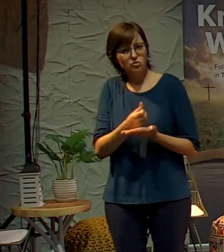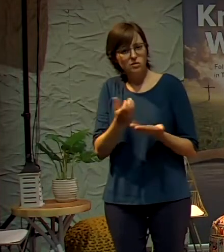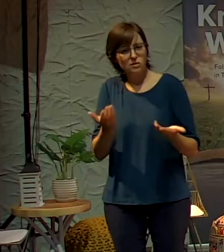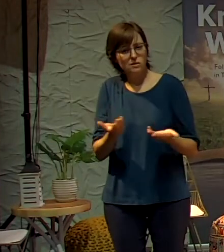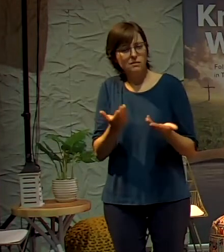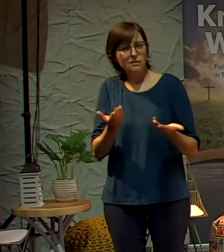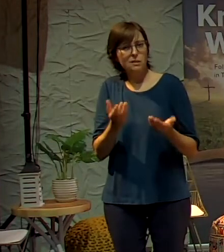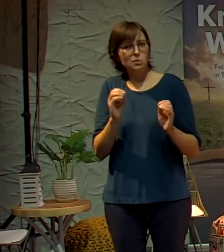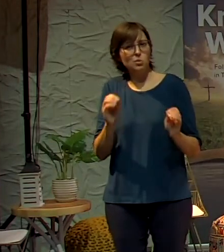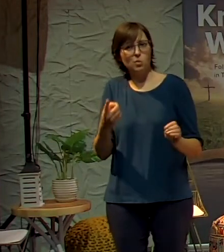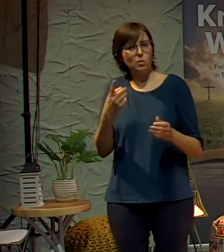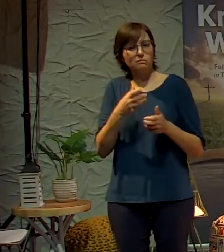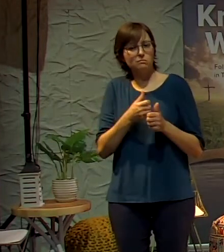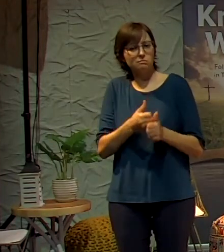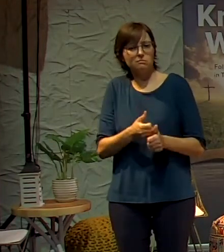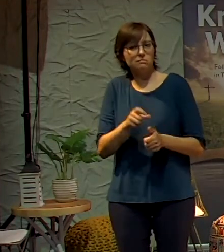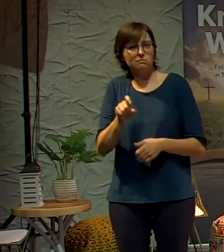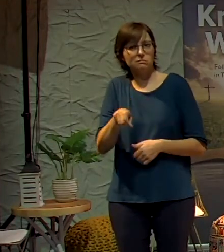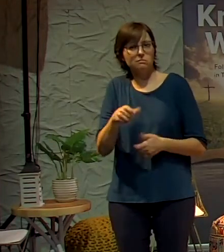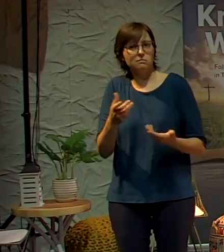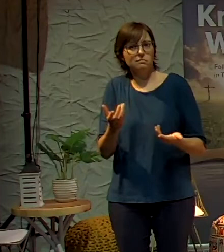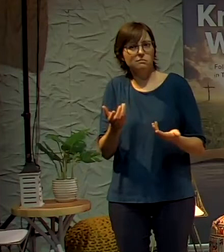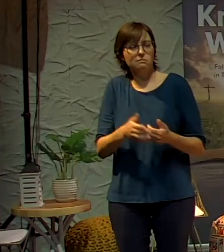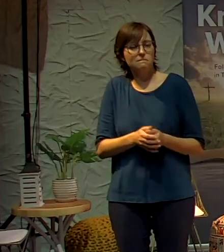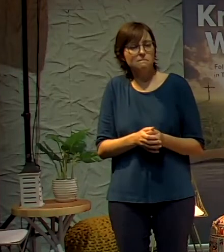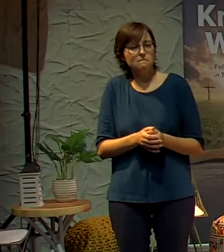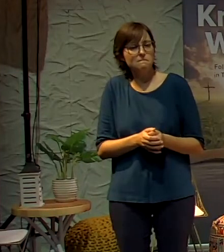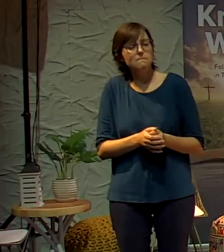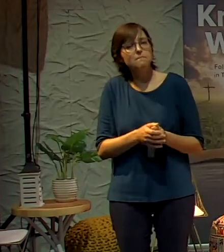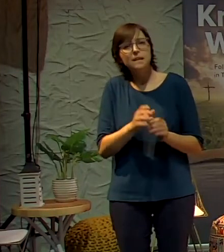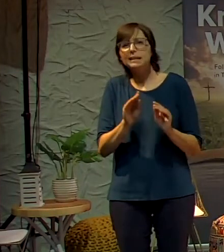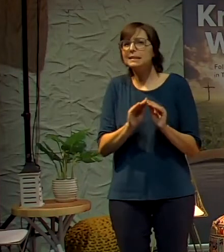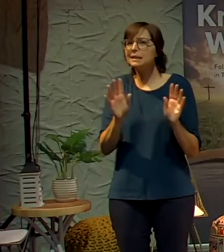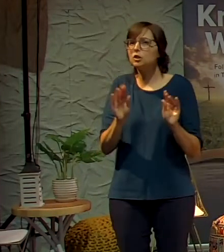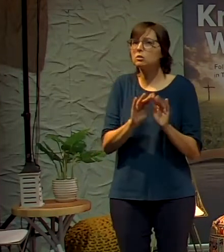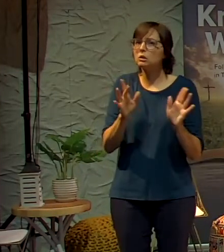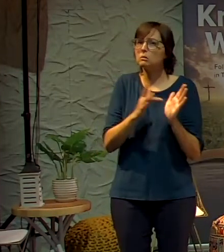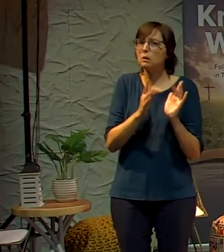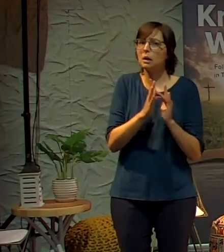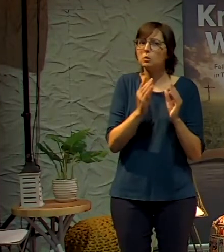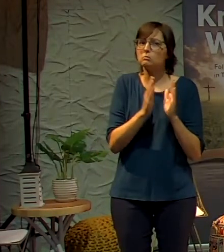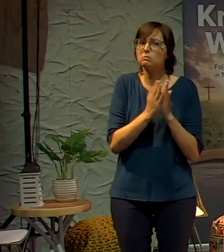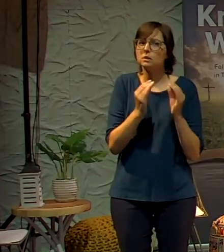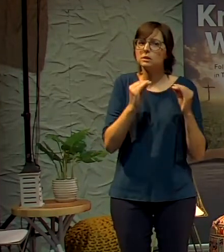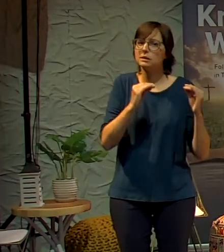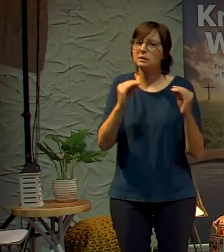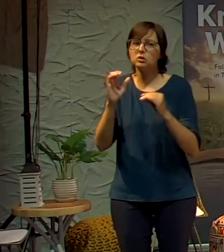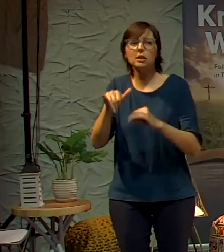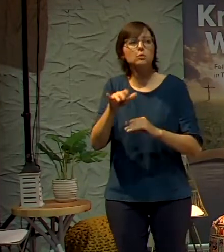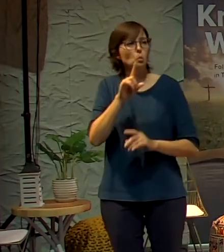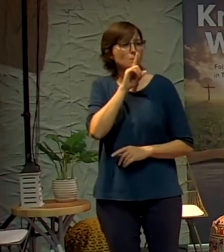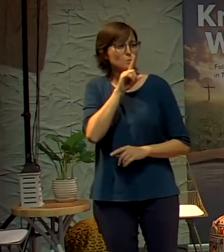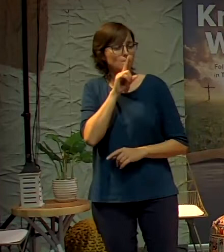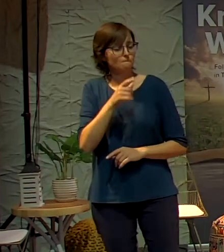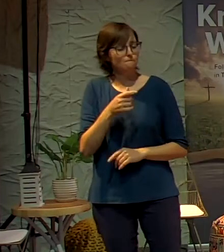one who deserves to be in the kingdom. The Bible teaches that very, very clearly. So it's much better to consider yourself an outsider, a disreputable